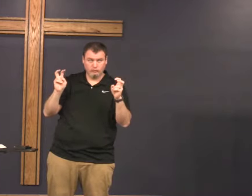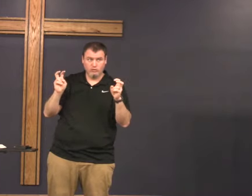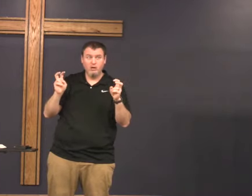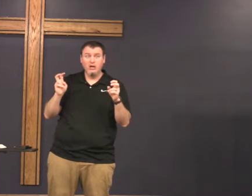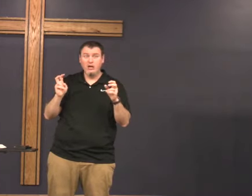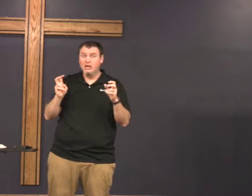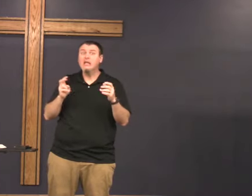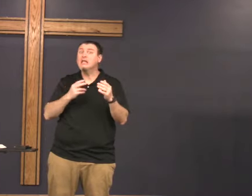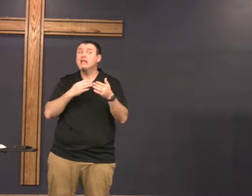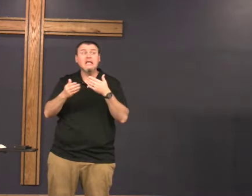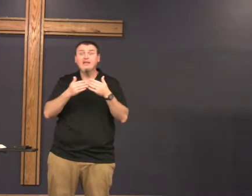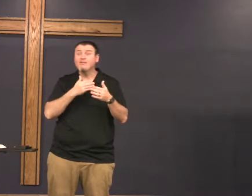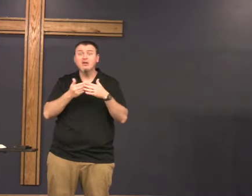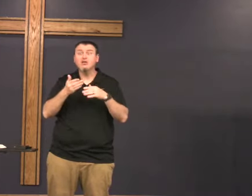In Greek came the little letters.